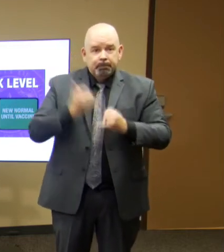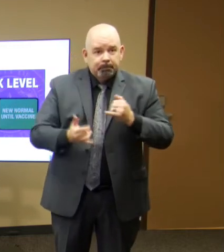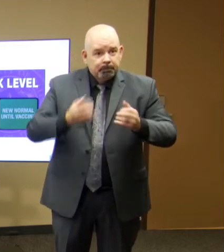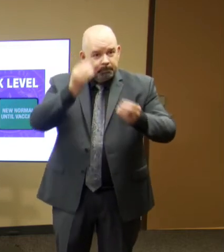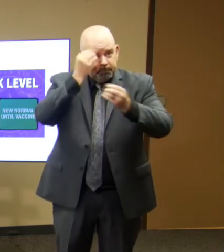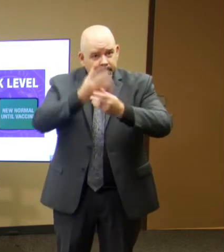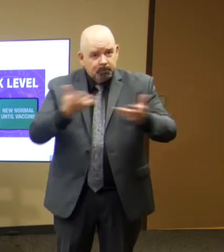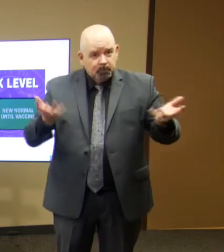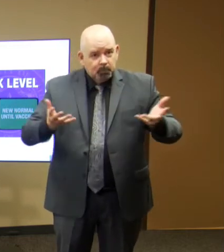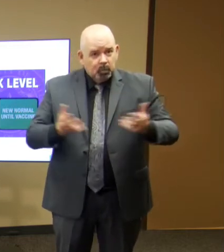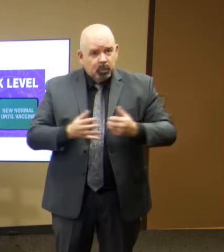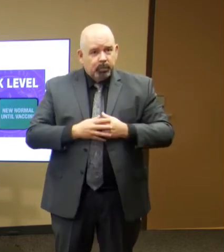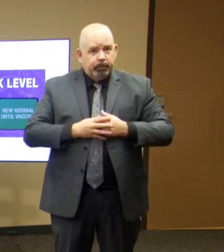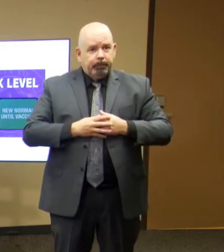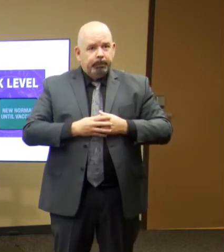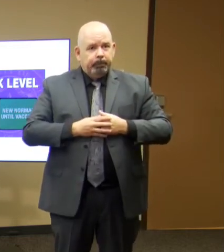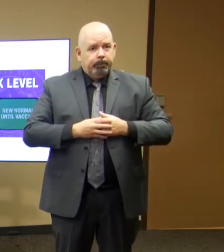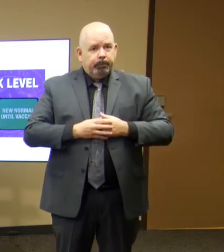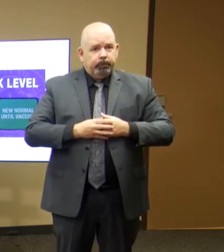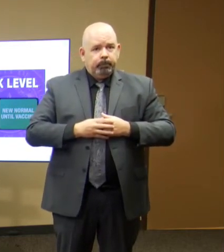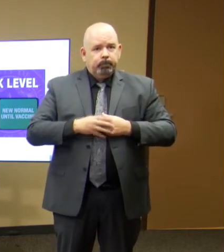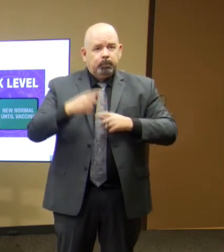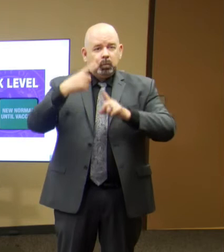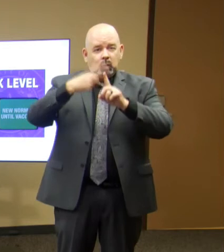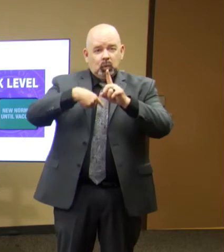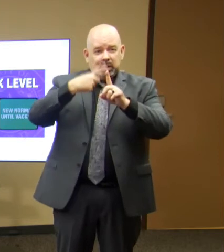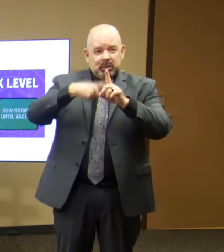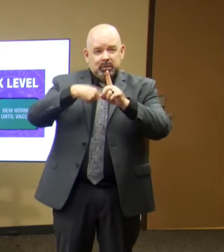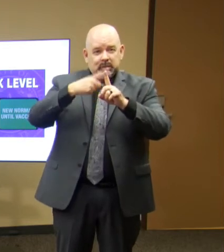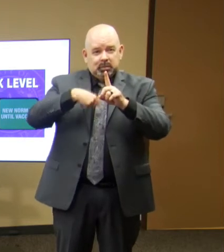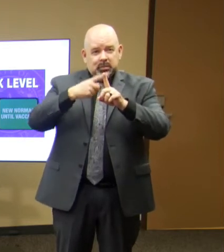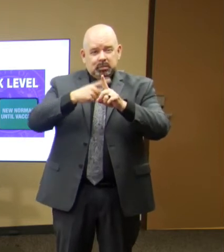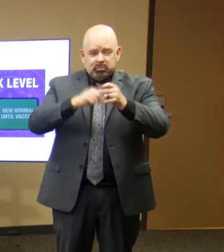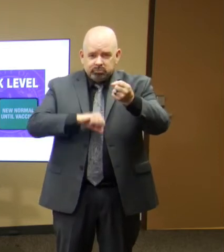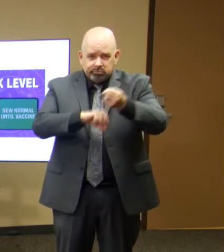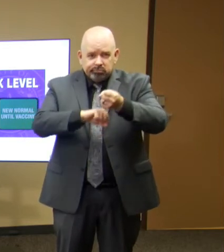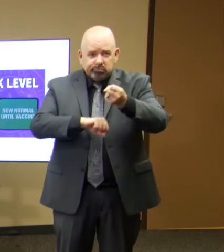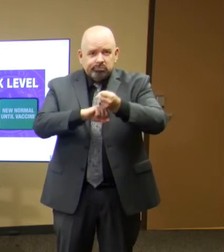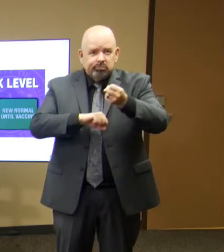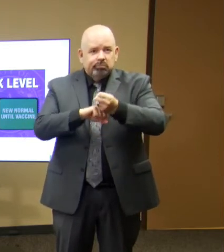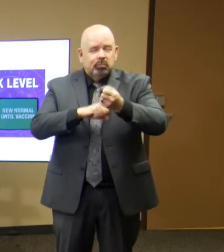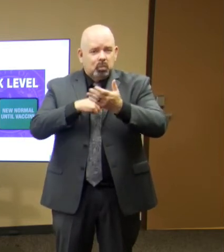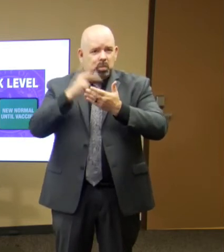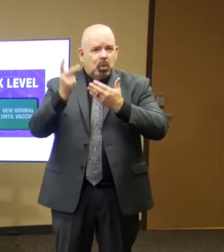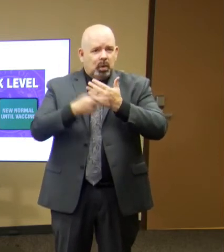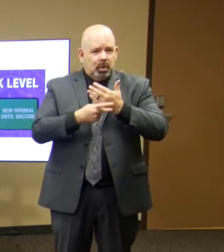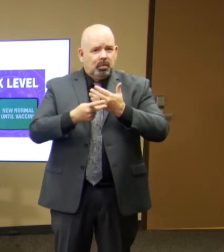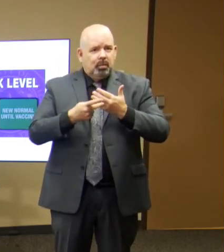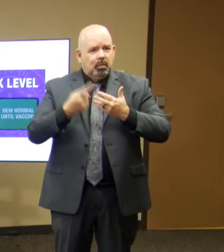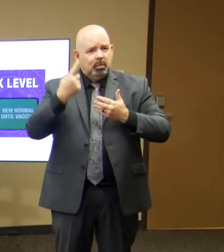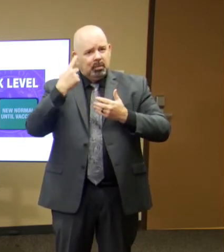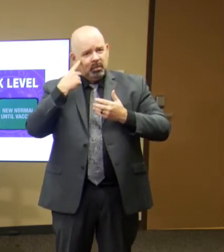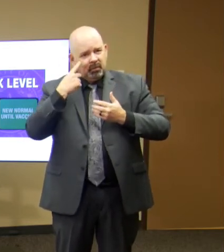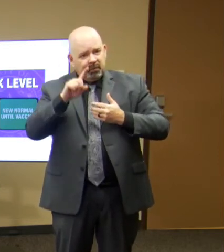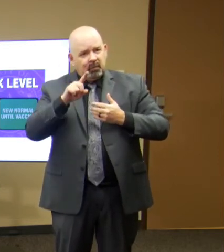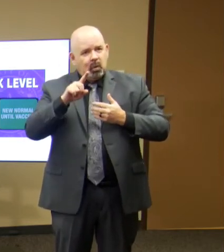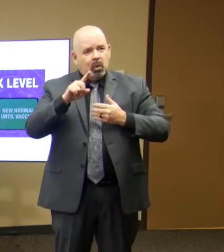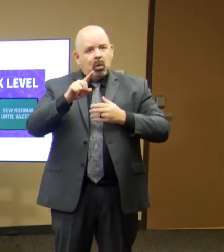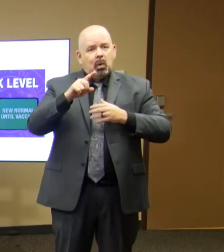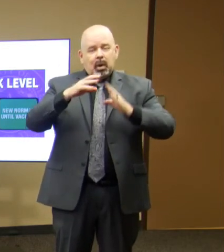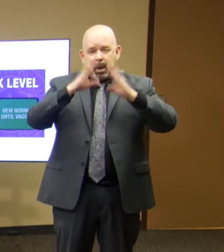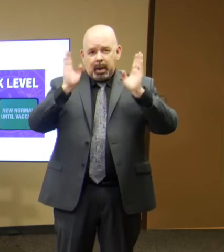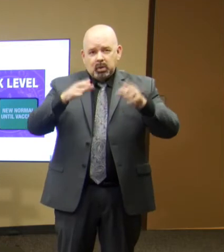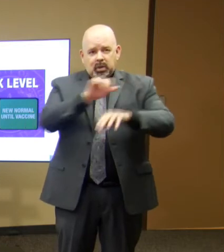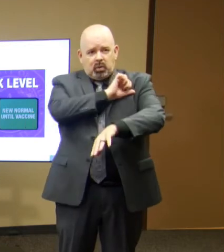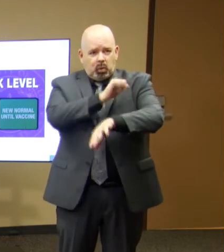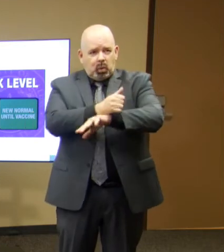The DCHHS is still accepting applications to our emergency housing assistance program. It's for residents of Dallas County who live outside of